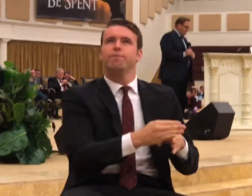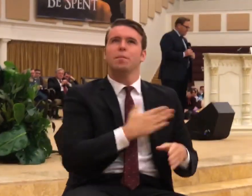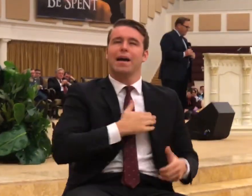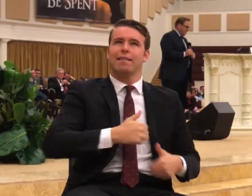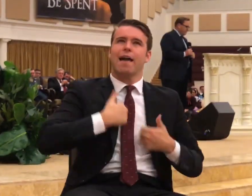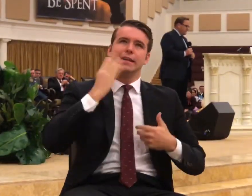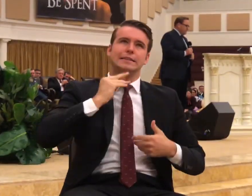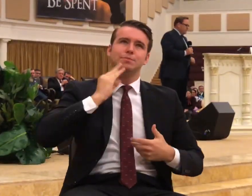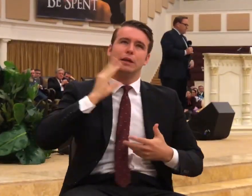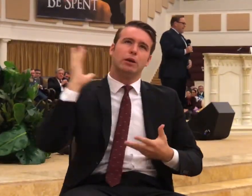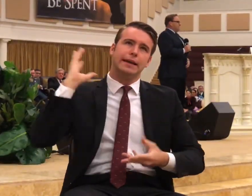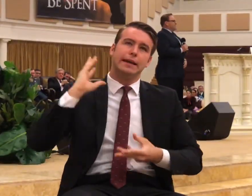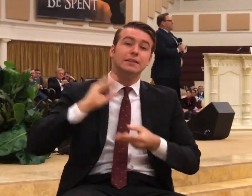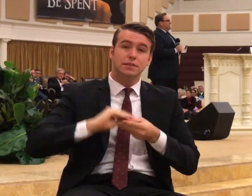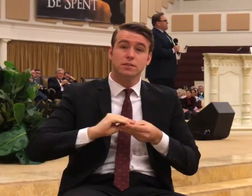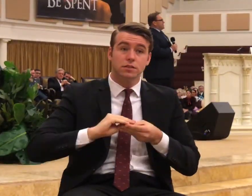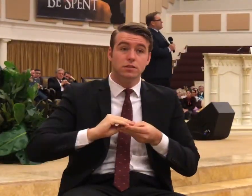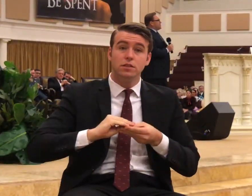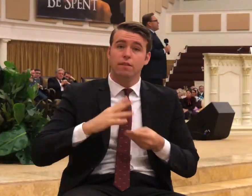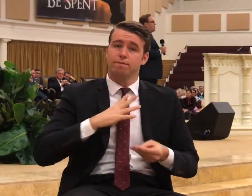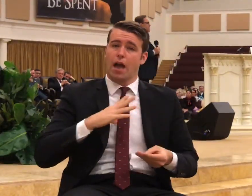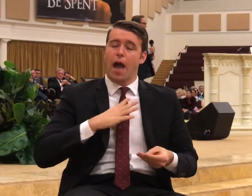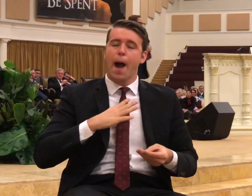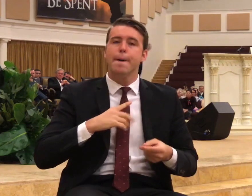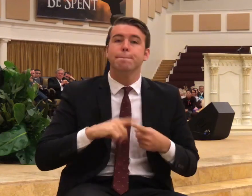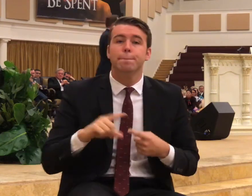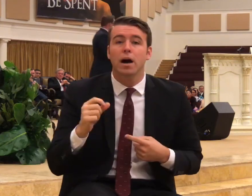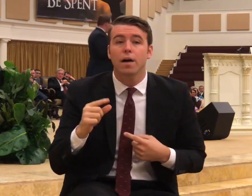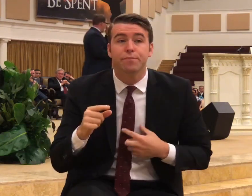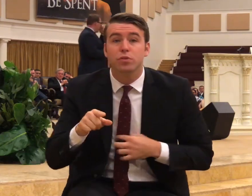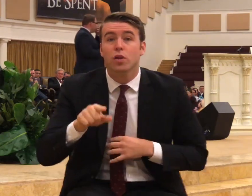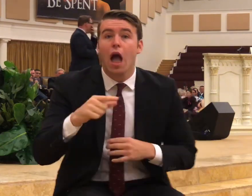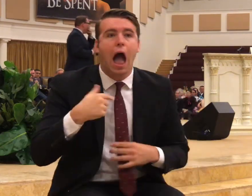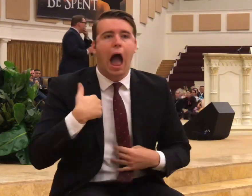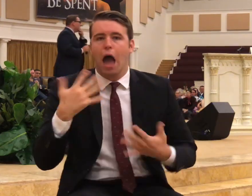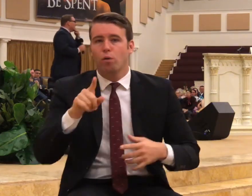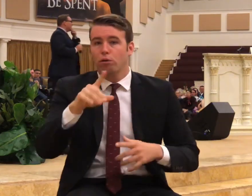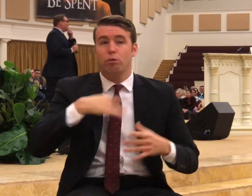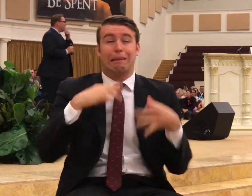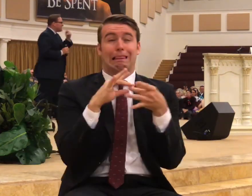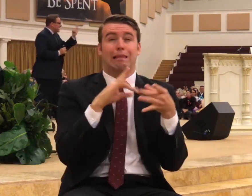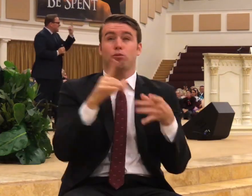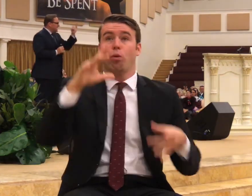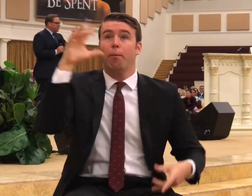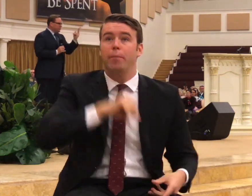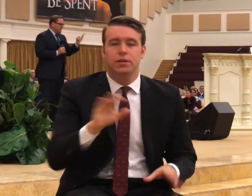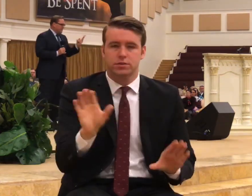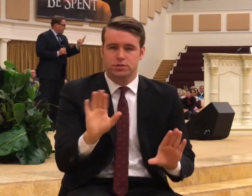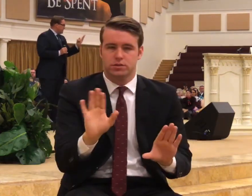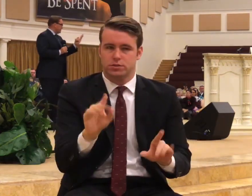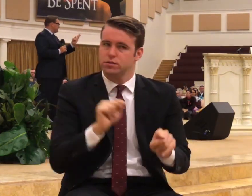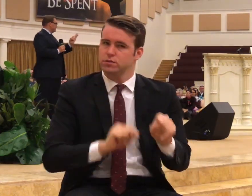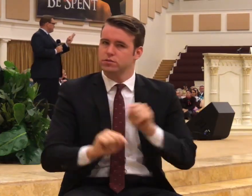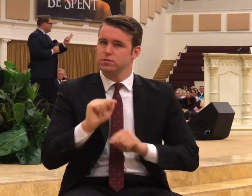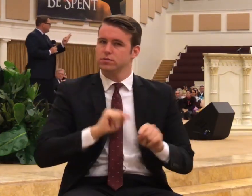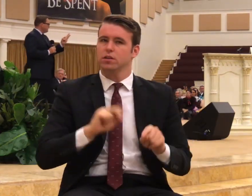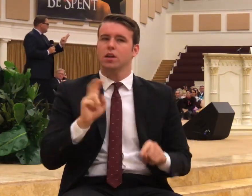life. Now, just so you don't miss what I'm talking about, see it in two